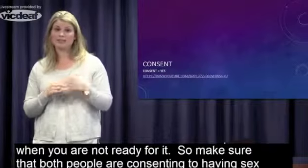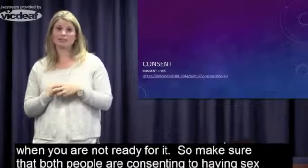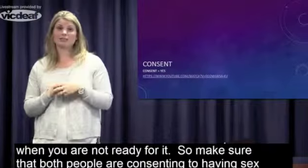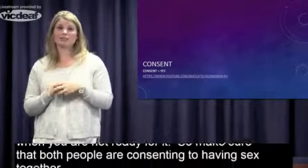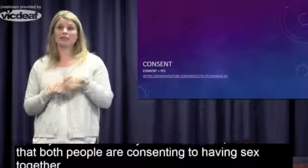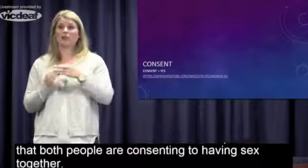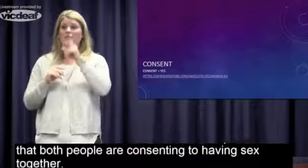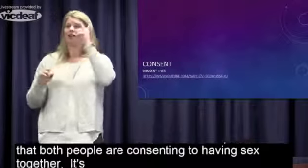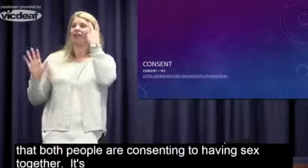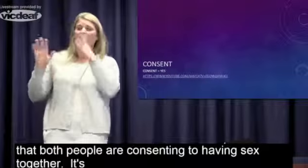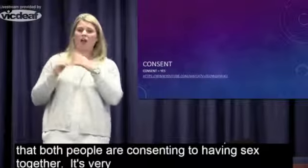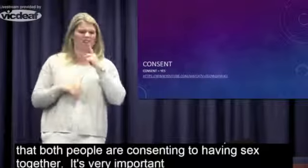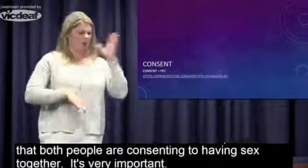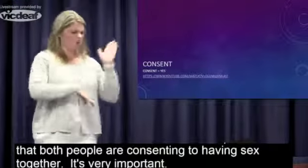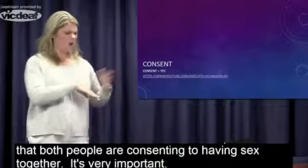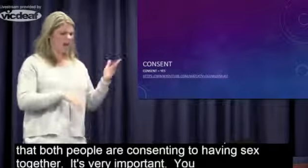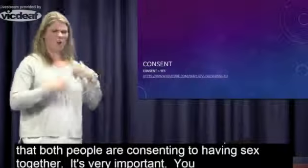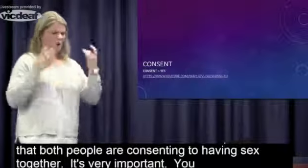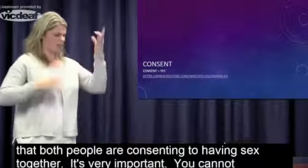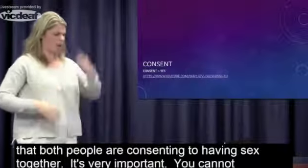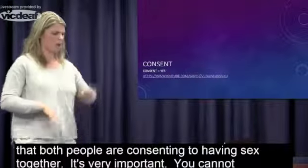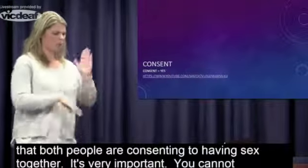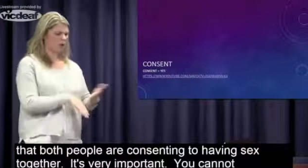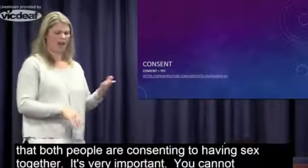cannot enforce sex upon someone.